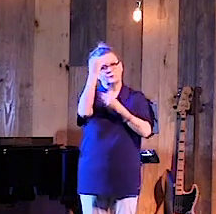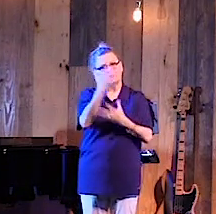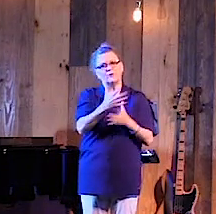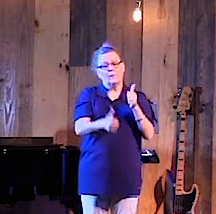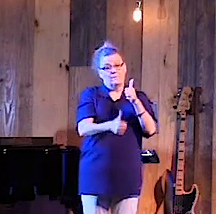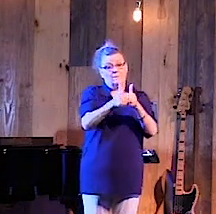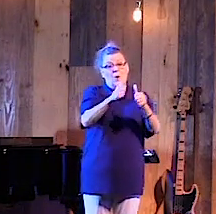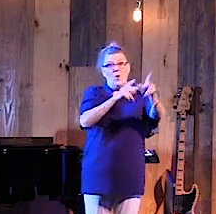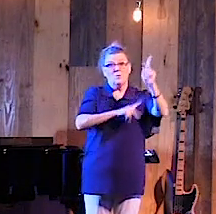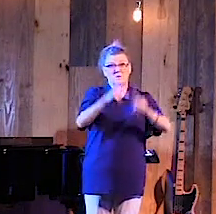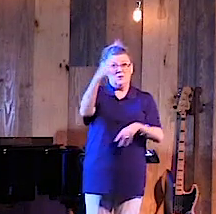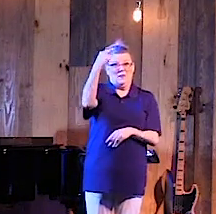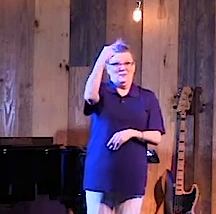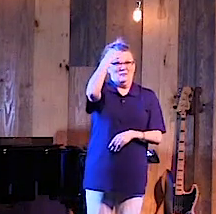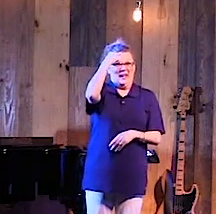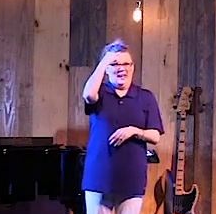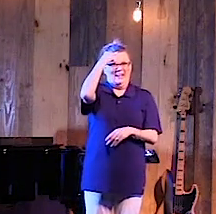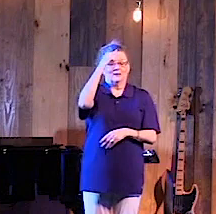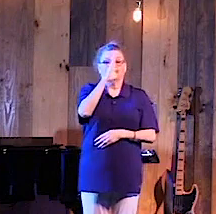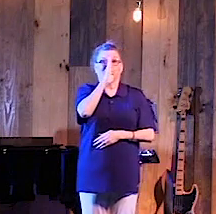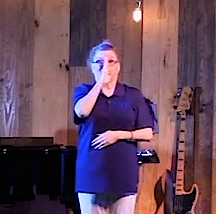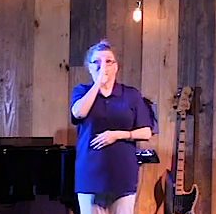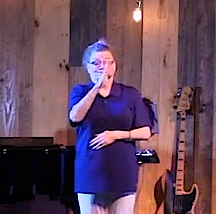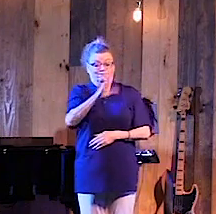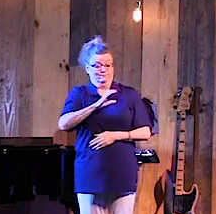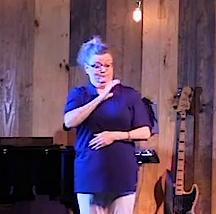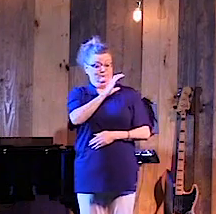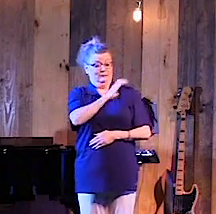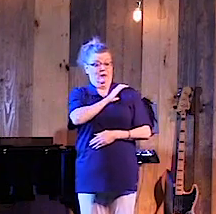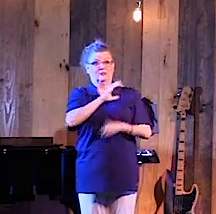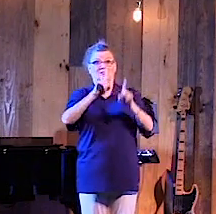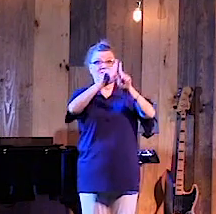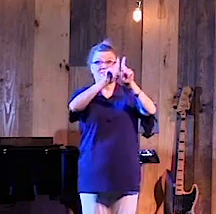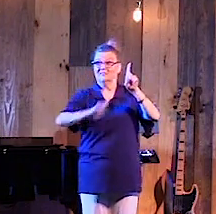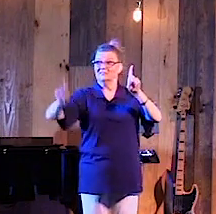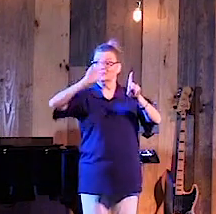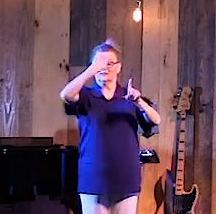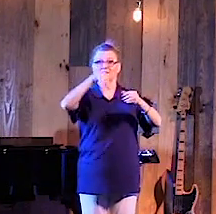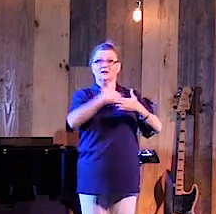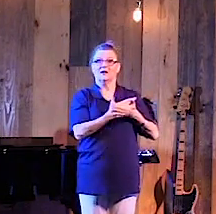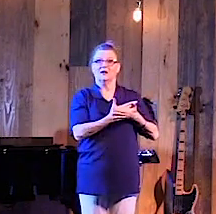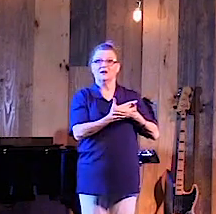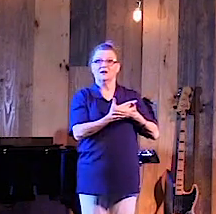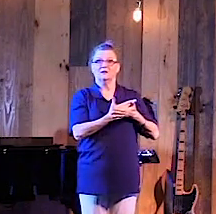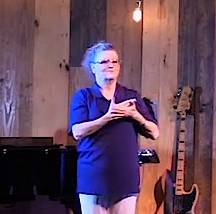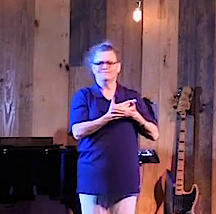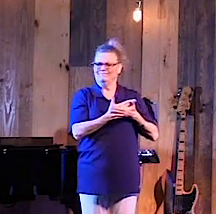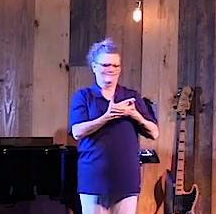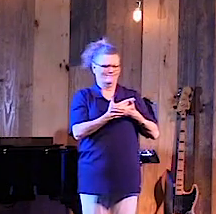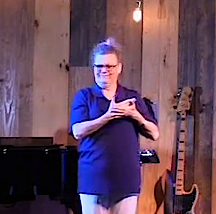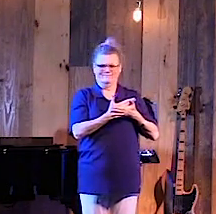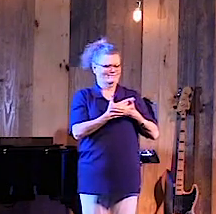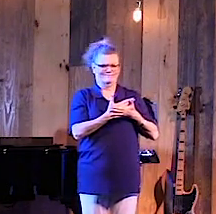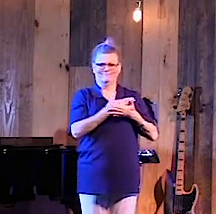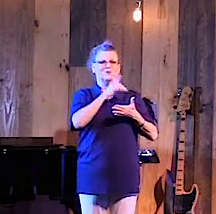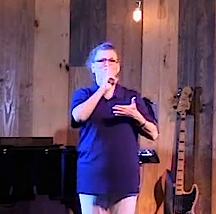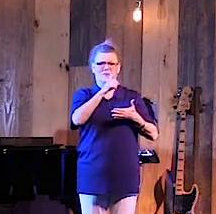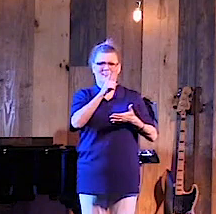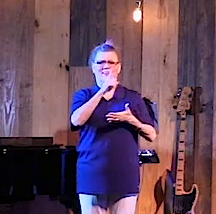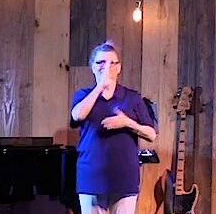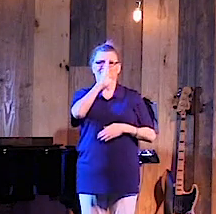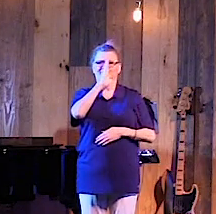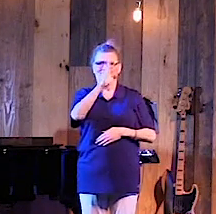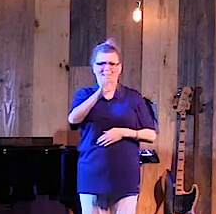the main character of the story is the runaway or prodigal son. But the main character in the story is really the